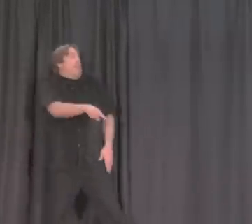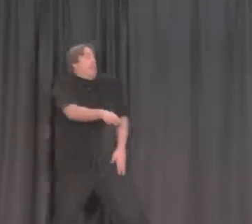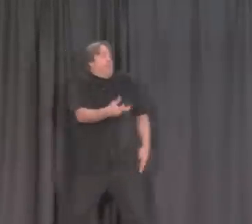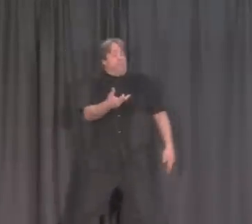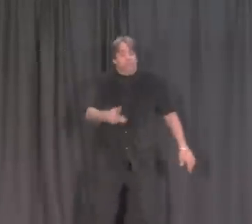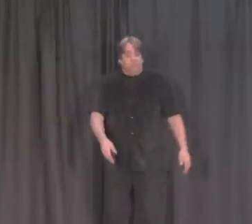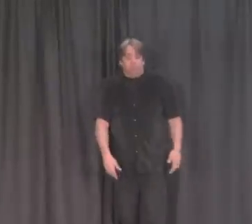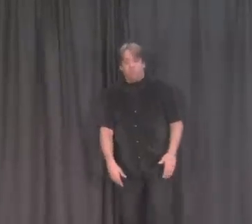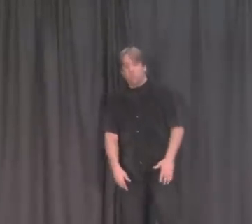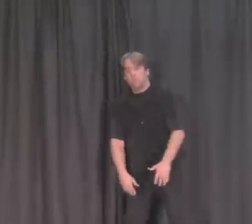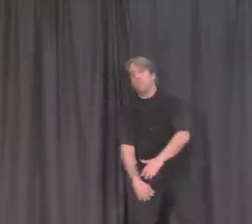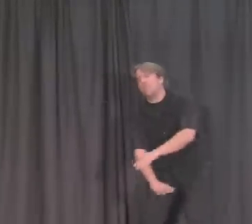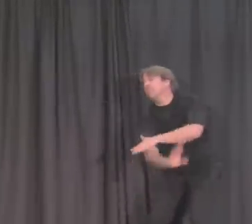Okay, let's try the first.